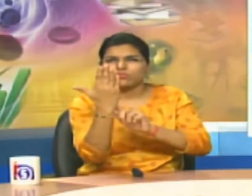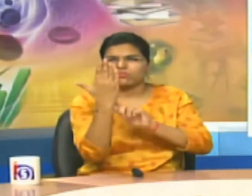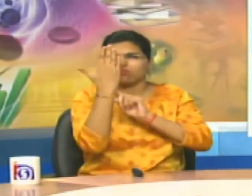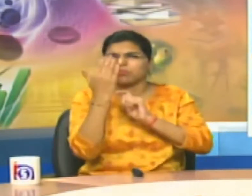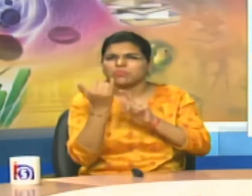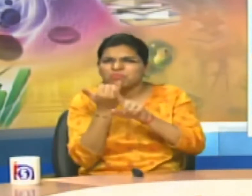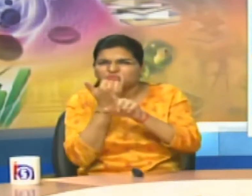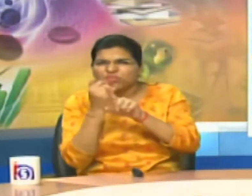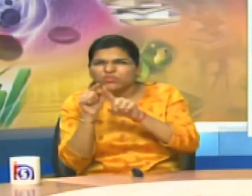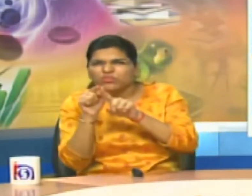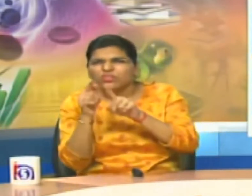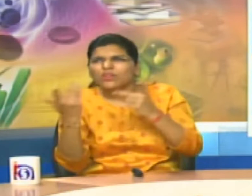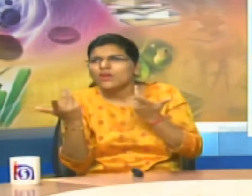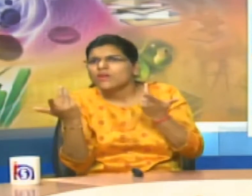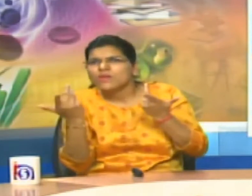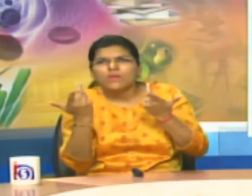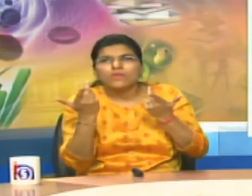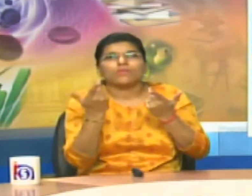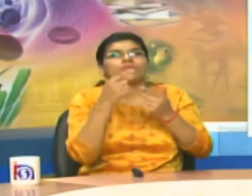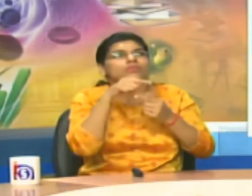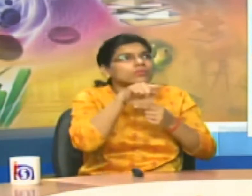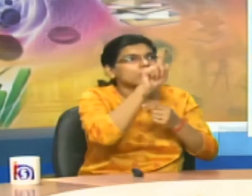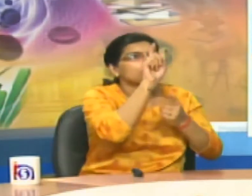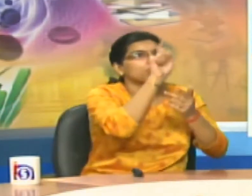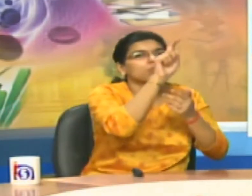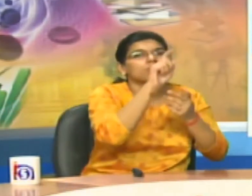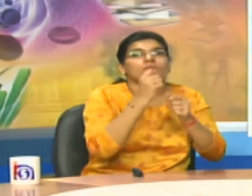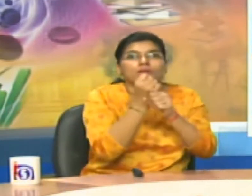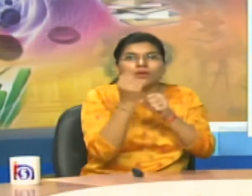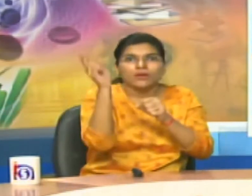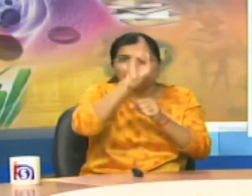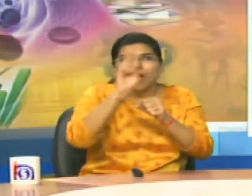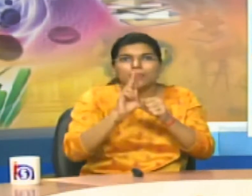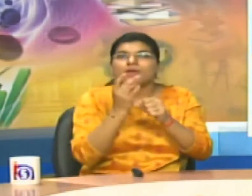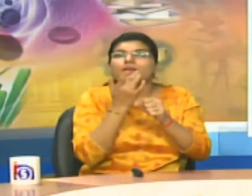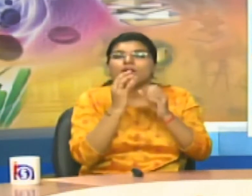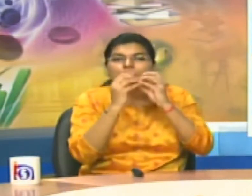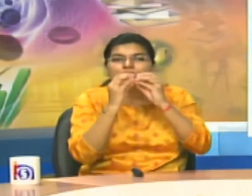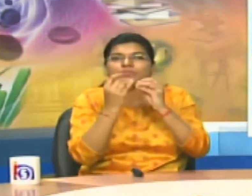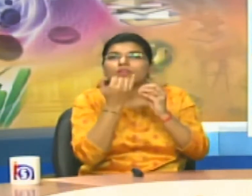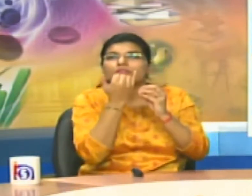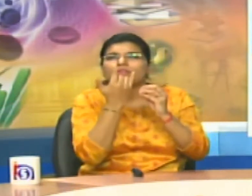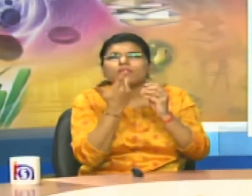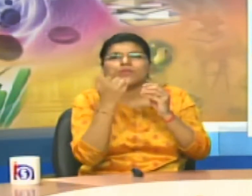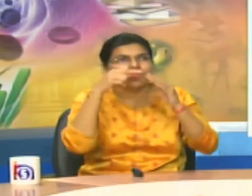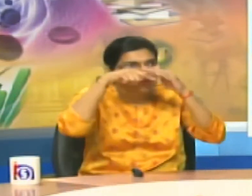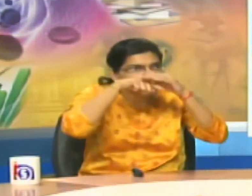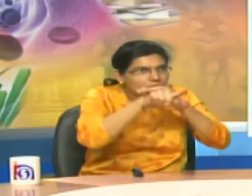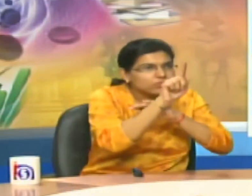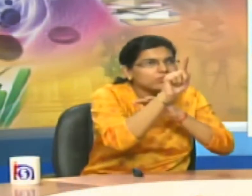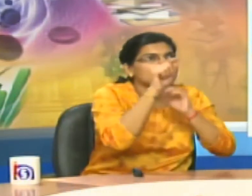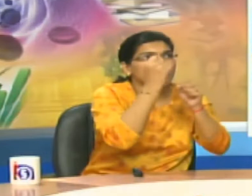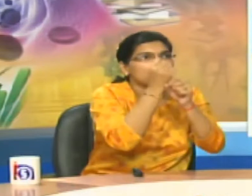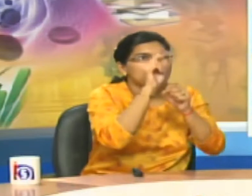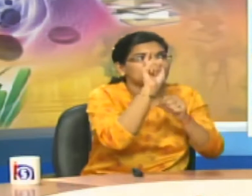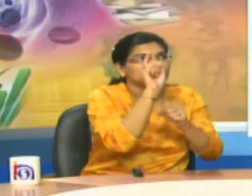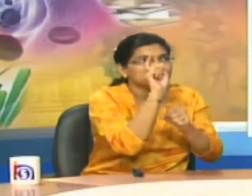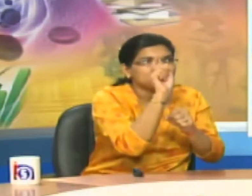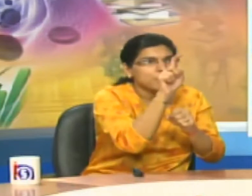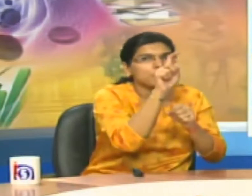When you have written some text and you want to just go through that once, and you want to do the grammar check, then